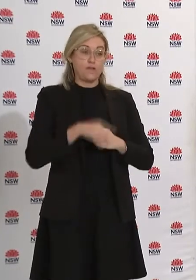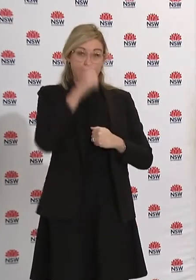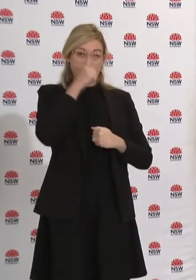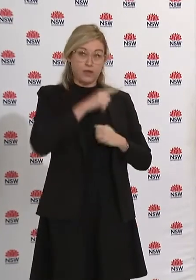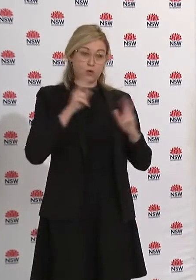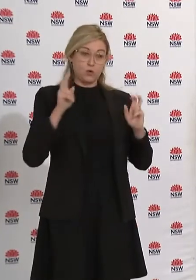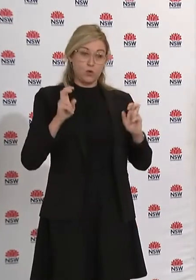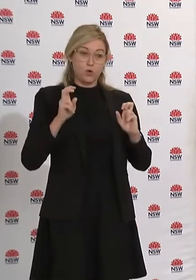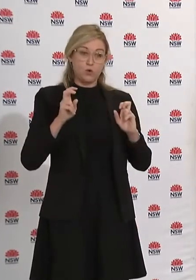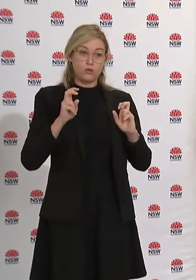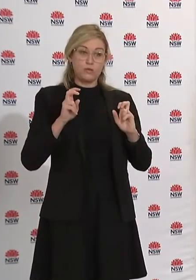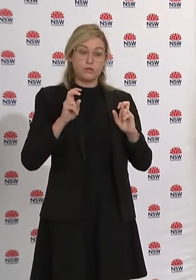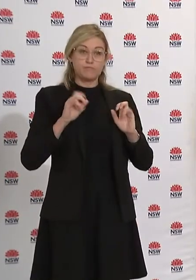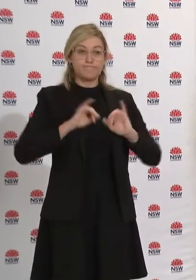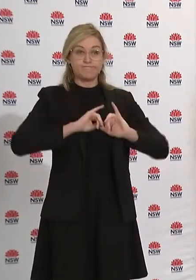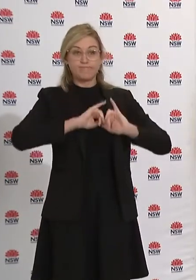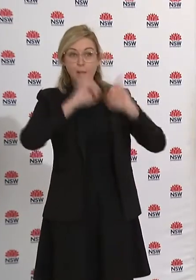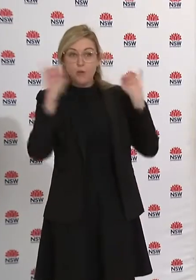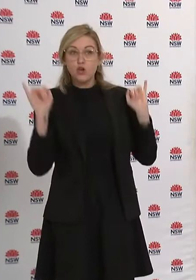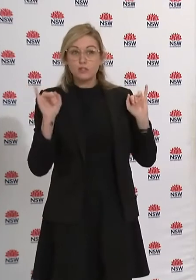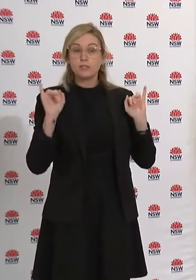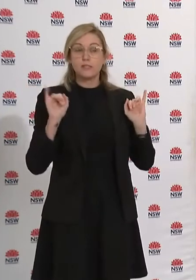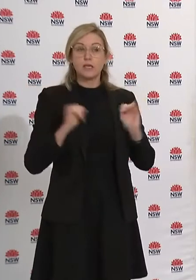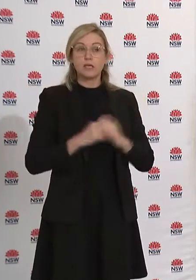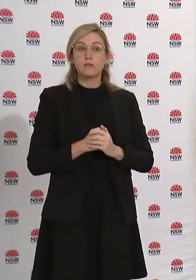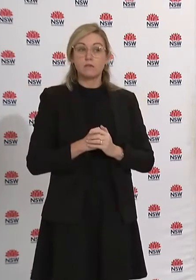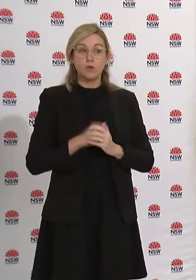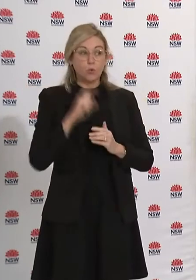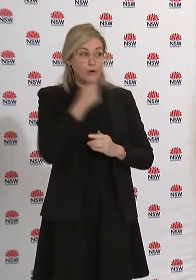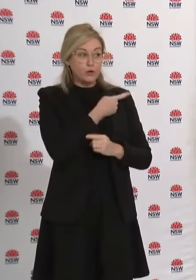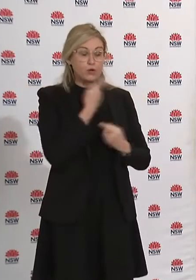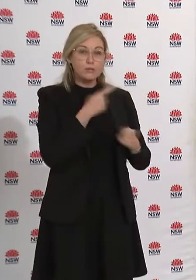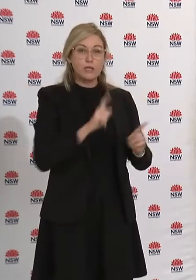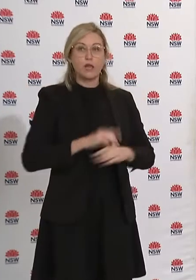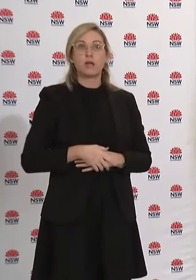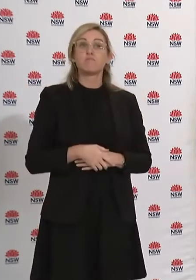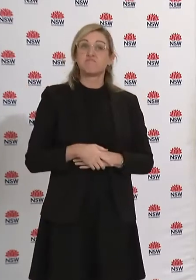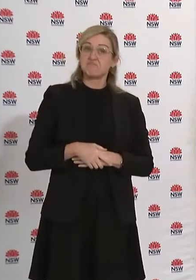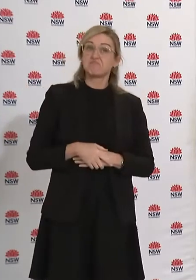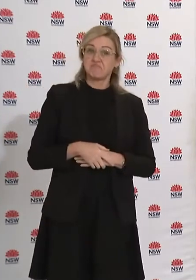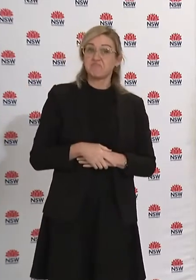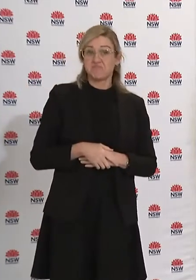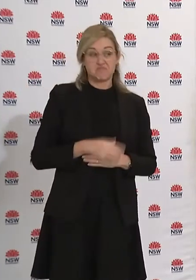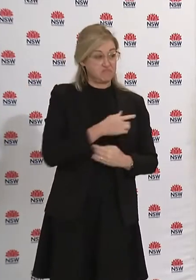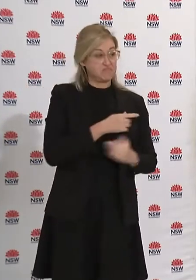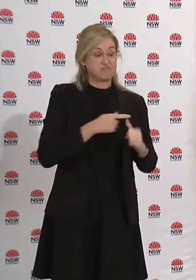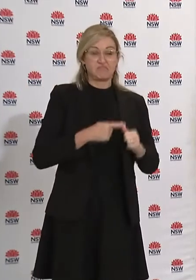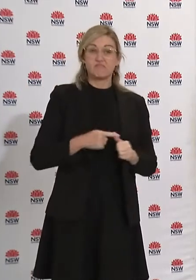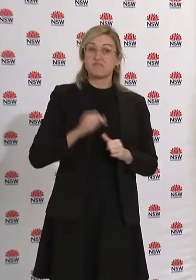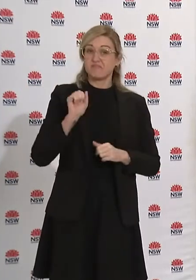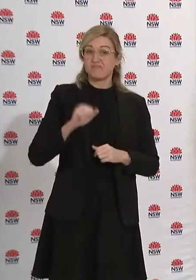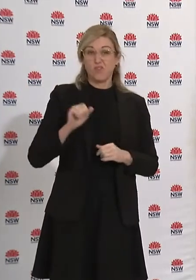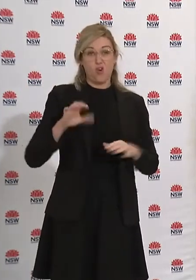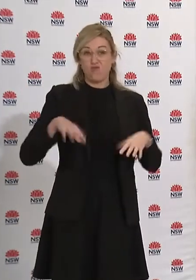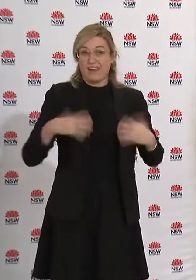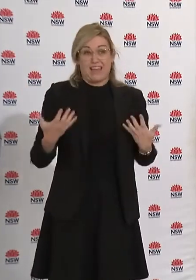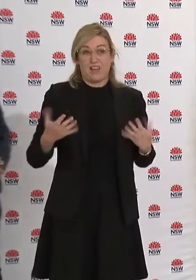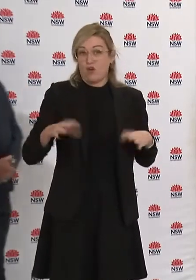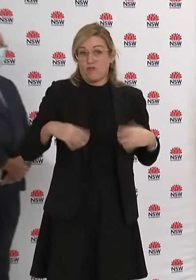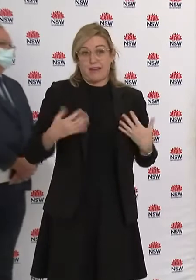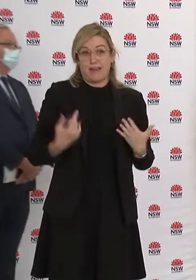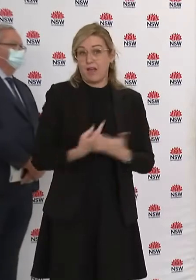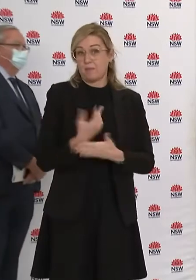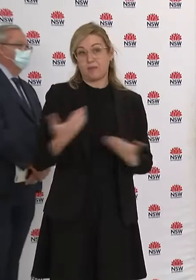in effect, we already have that with this outbreak. We, in effect, already have that. But simply, I'll allow Dr.